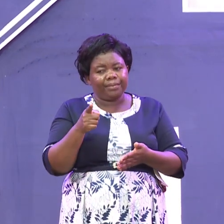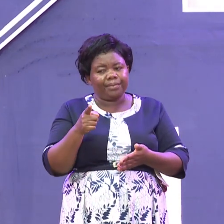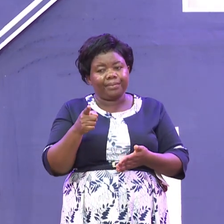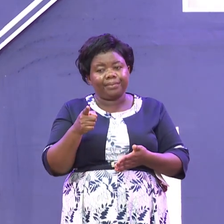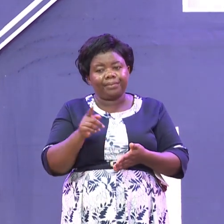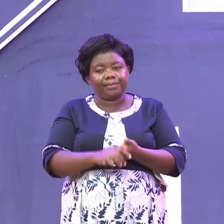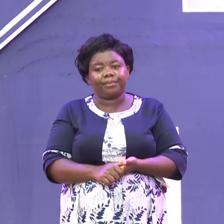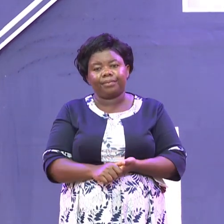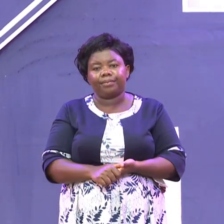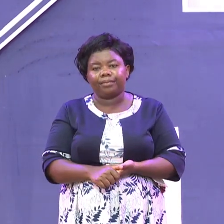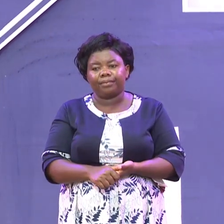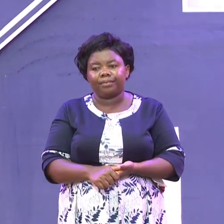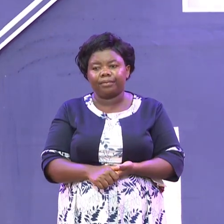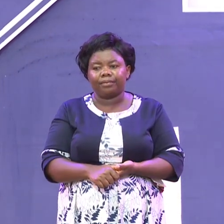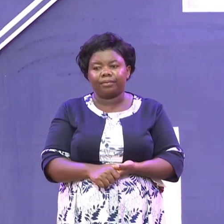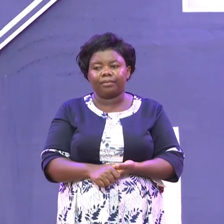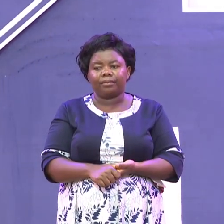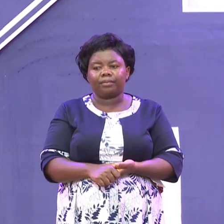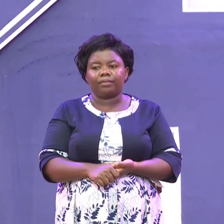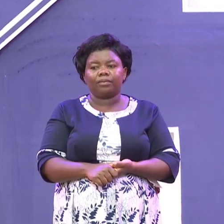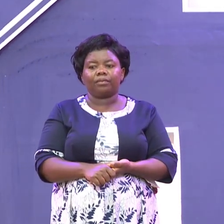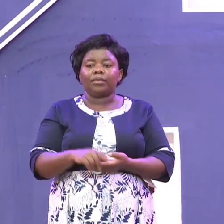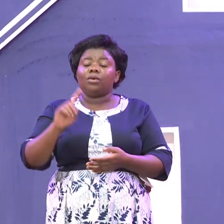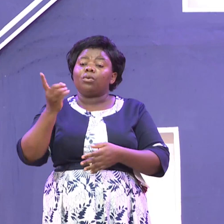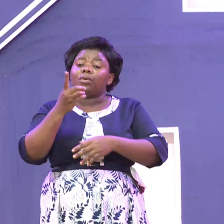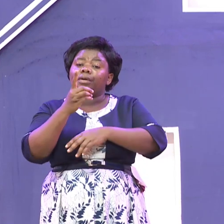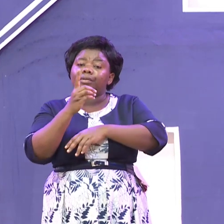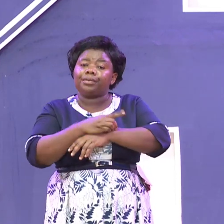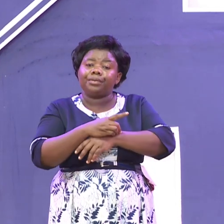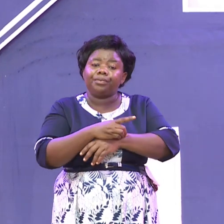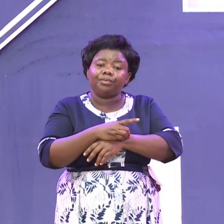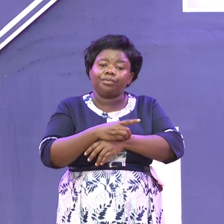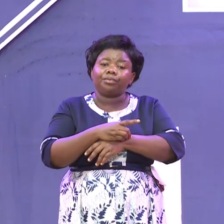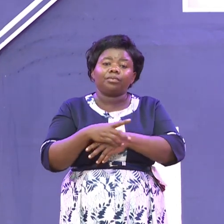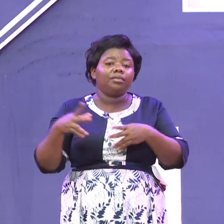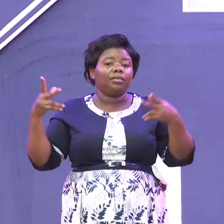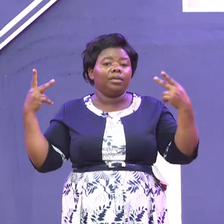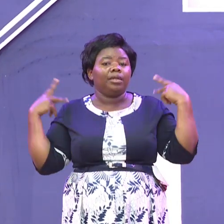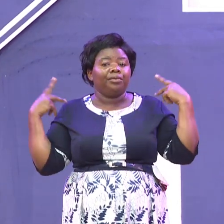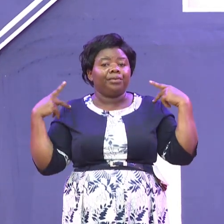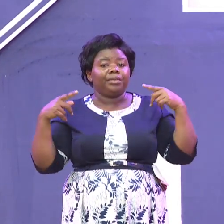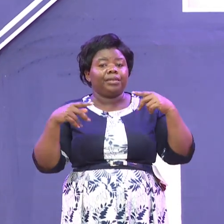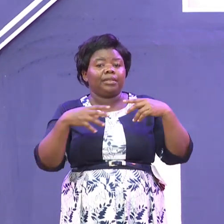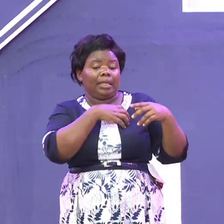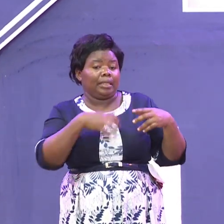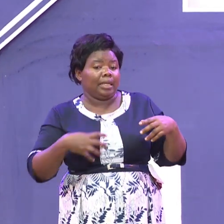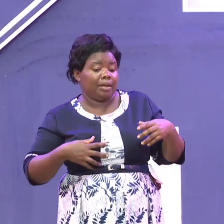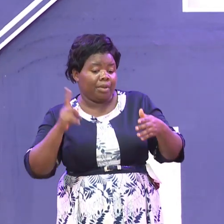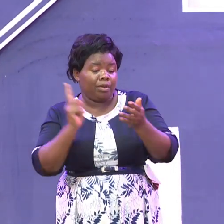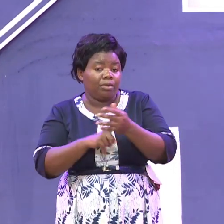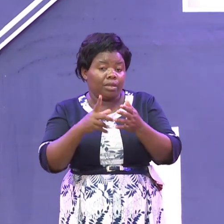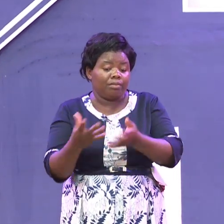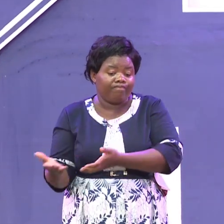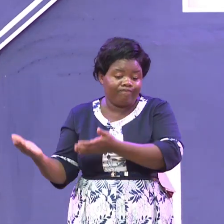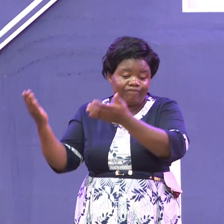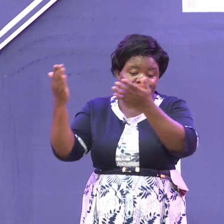also noted down that he could remember it. Olunaku olumu ejje ly'Abafirisuuti lyamukwata ne limutwala mu maaso ga kabaka